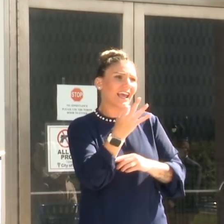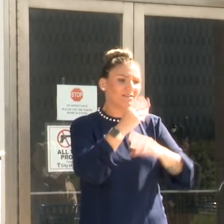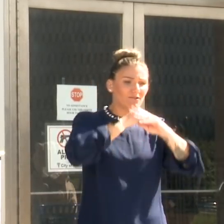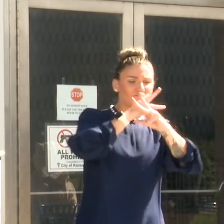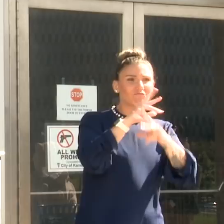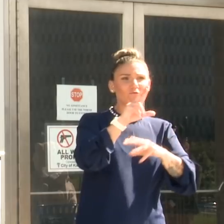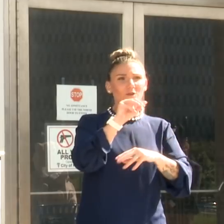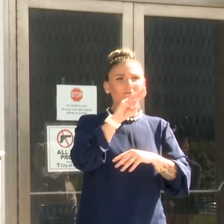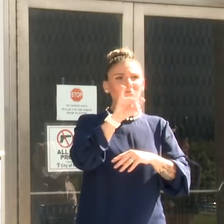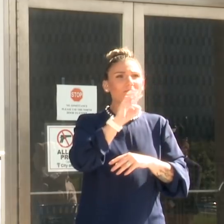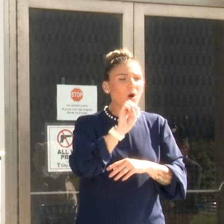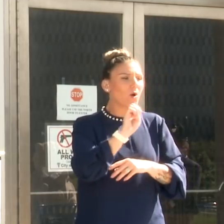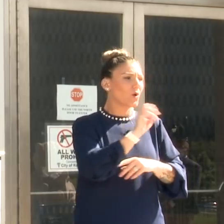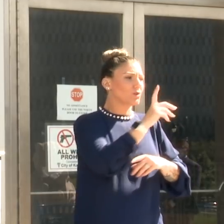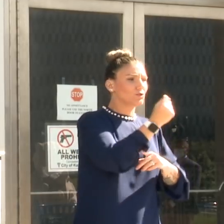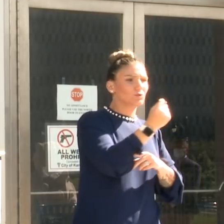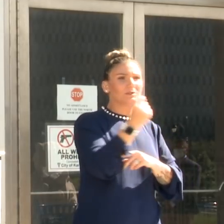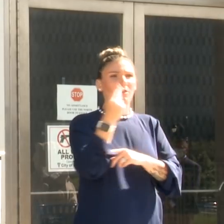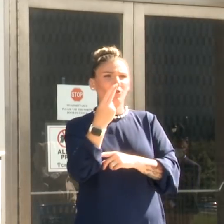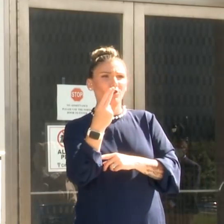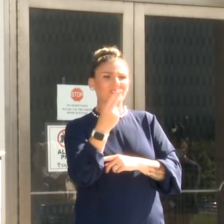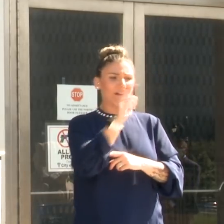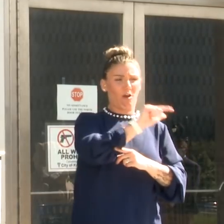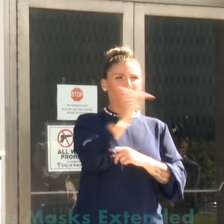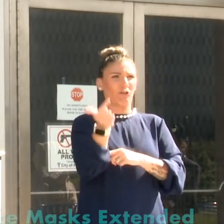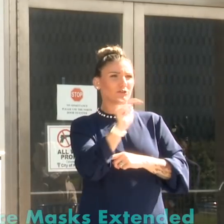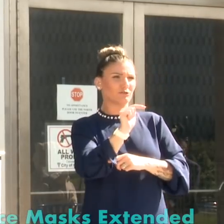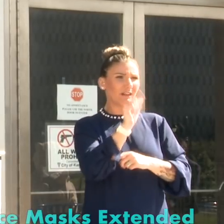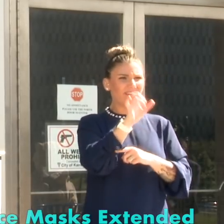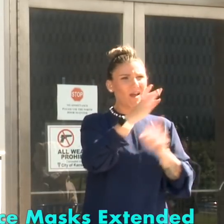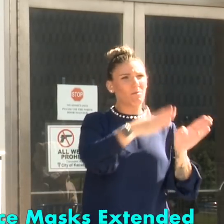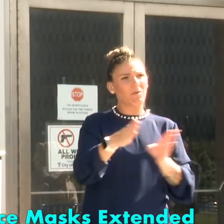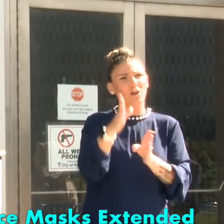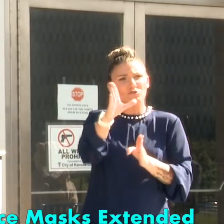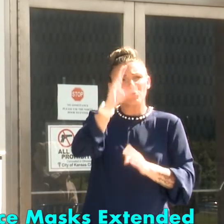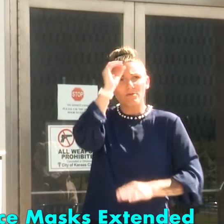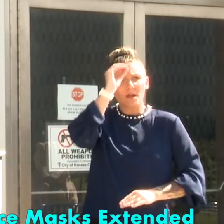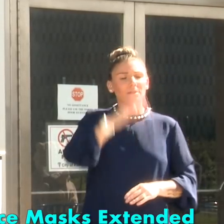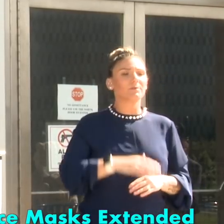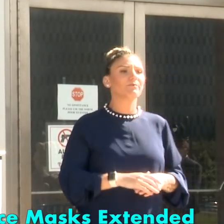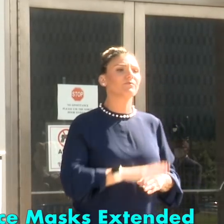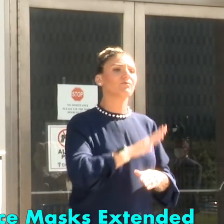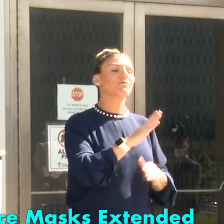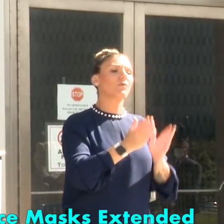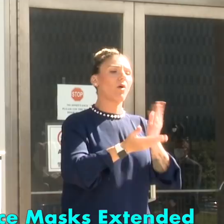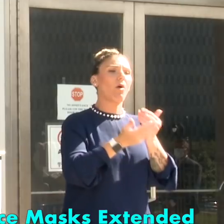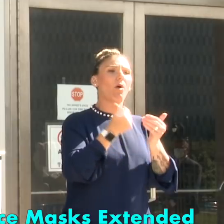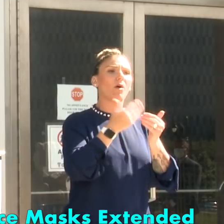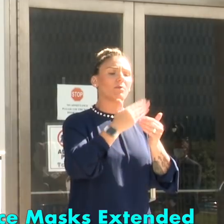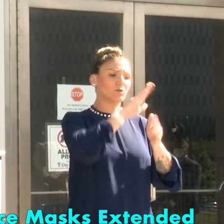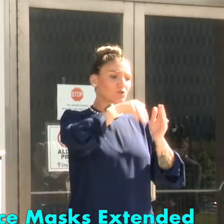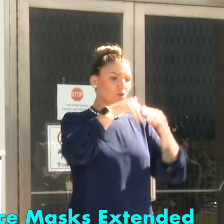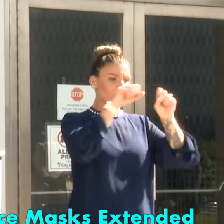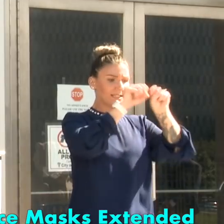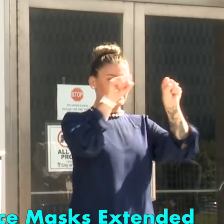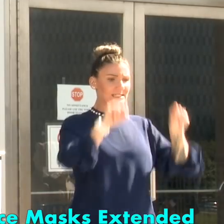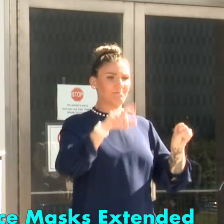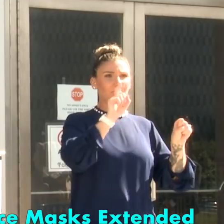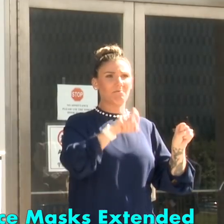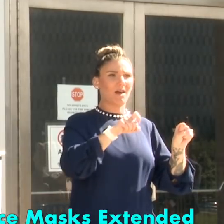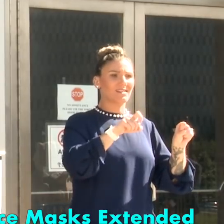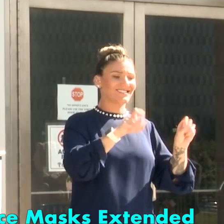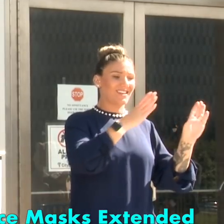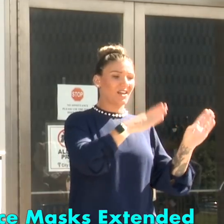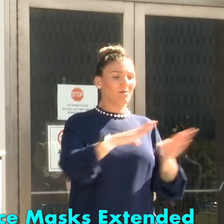plan, the alternate day plan? So almost every system has to plan for